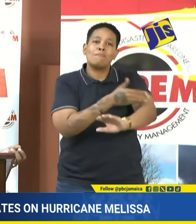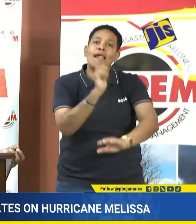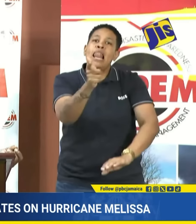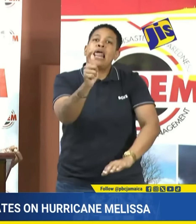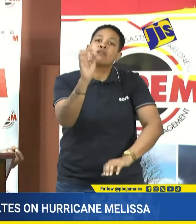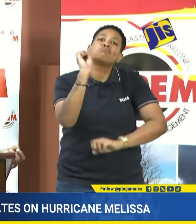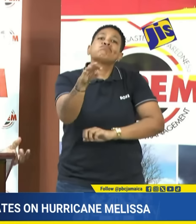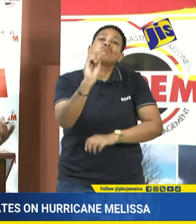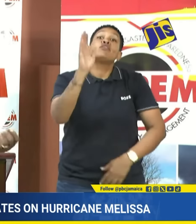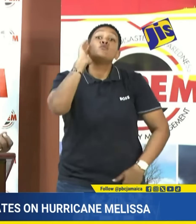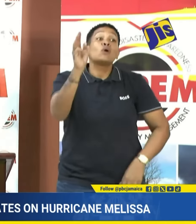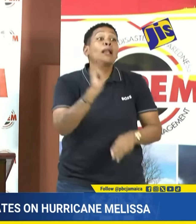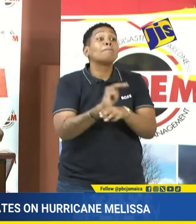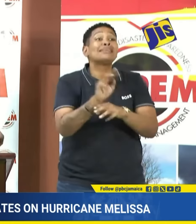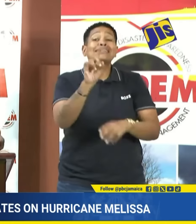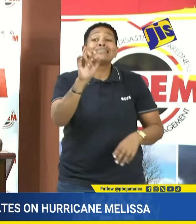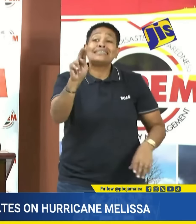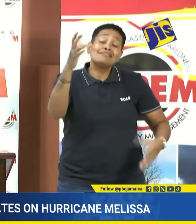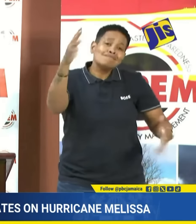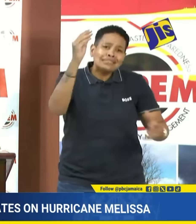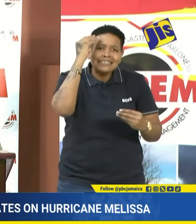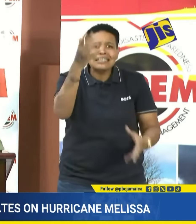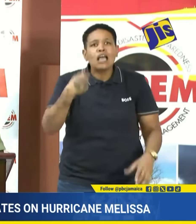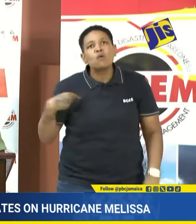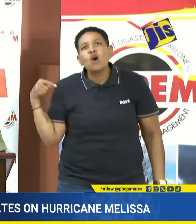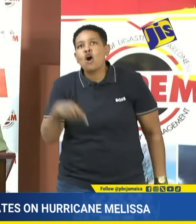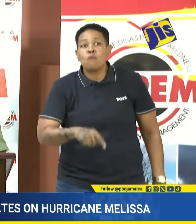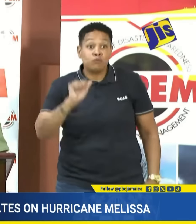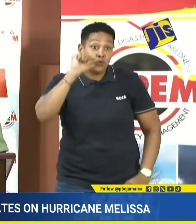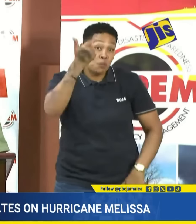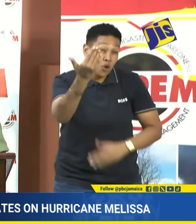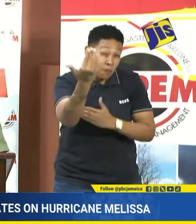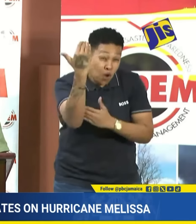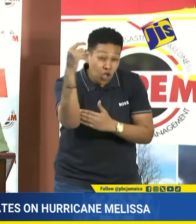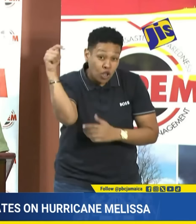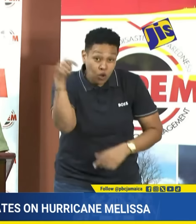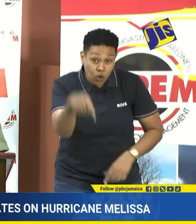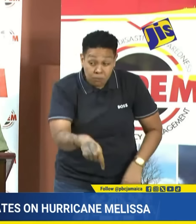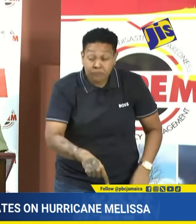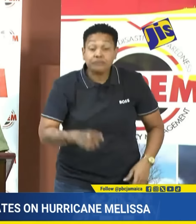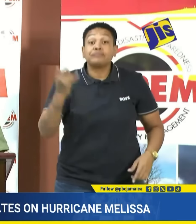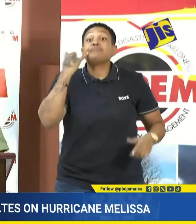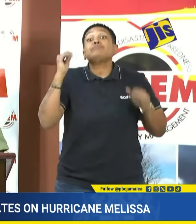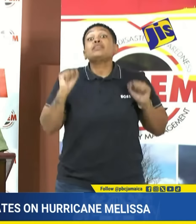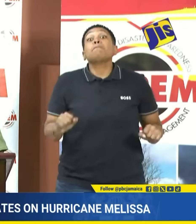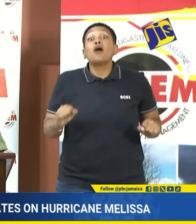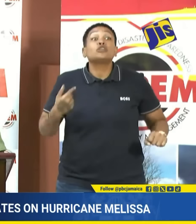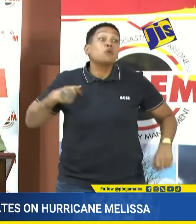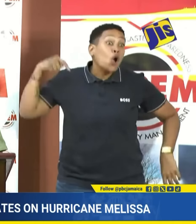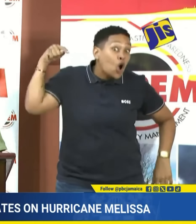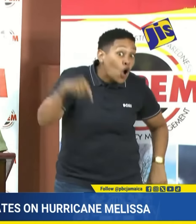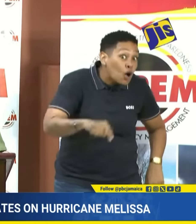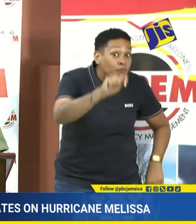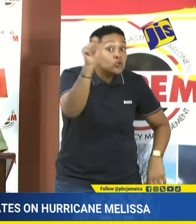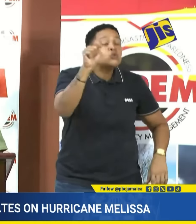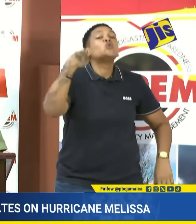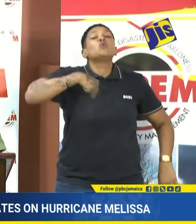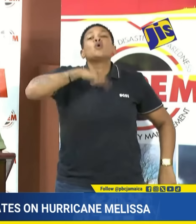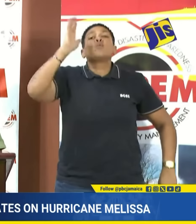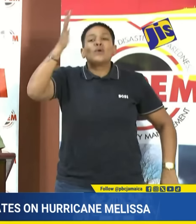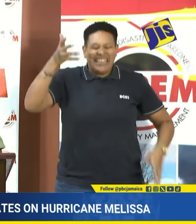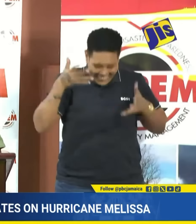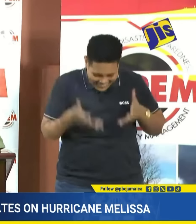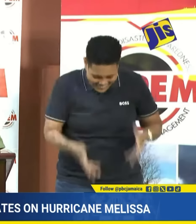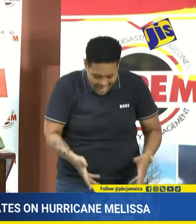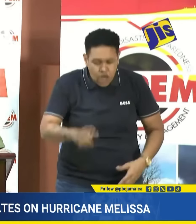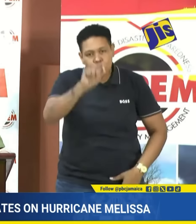updates. Minister Dixon have indicated that we'll be back tomorrow morning. And if possible, we can come back on Tuesday. We